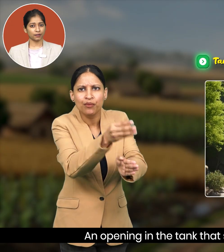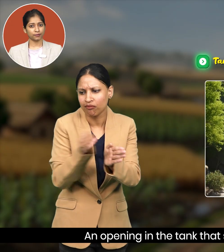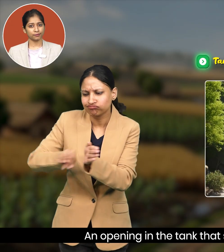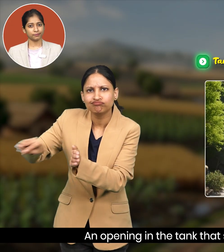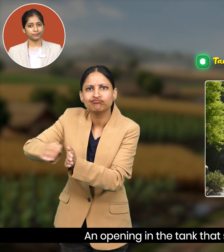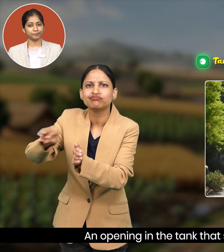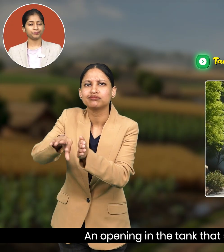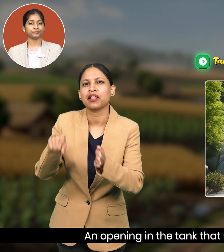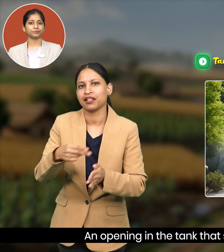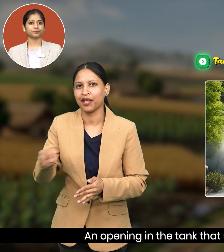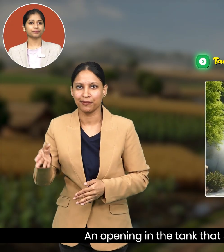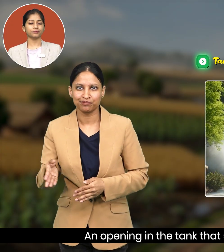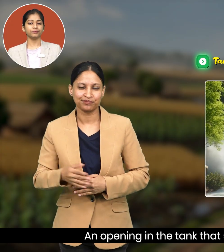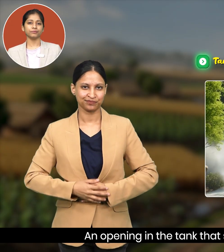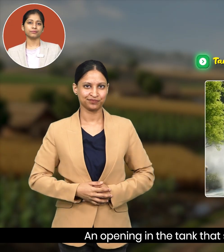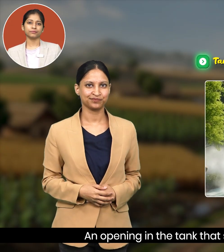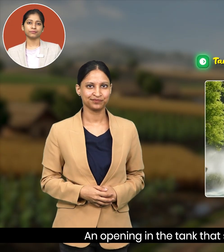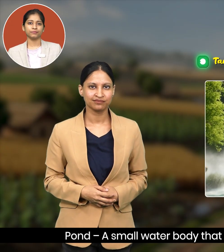fields.